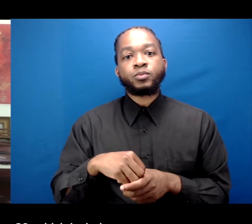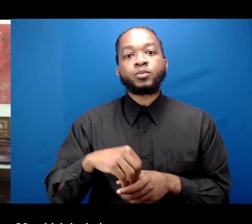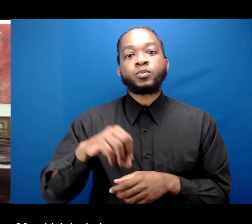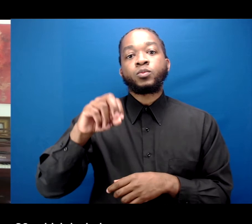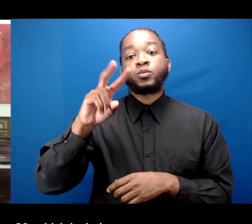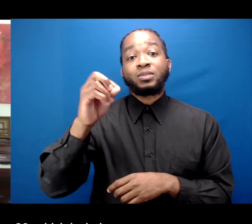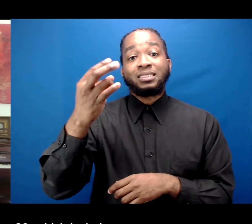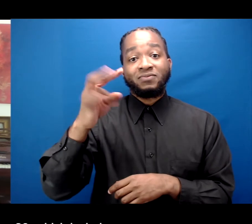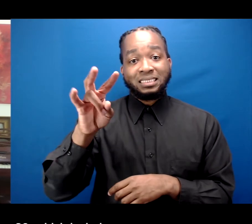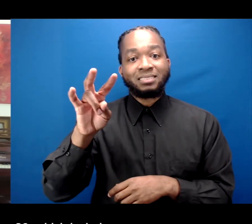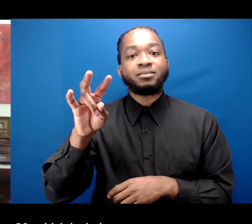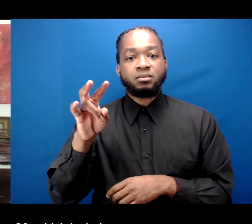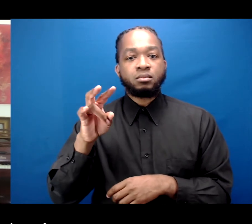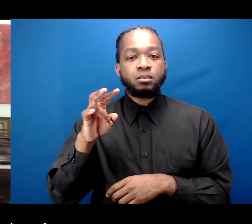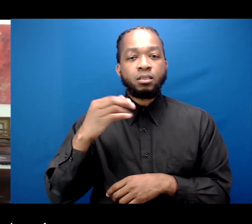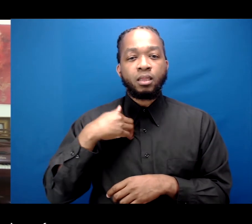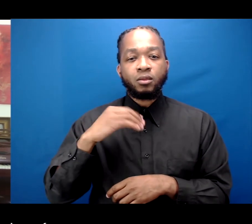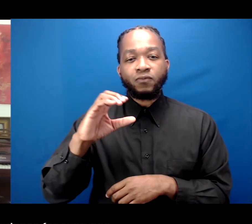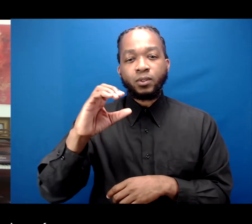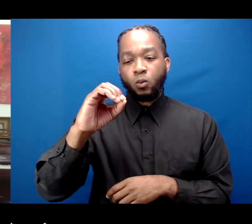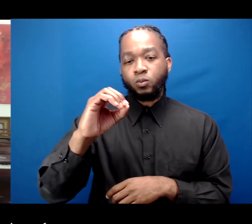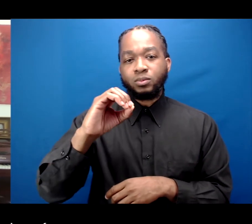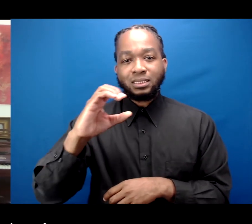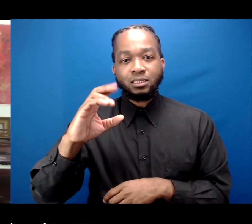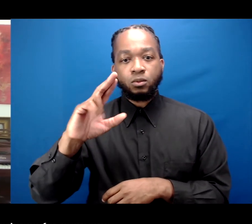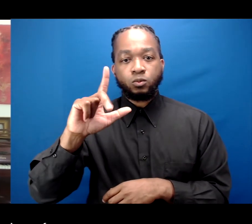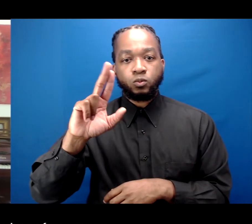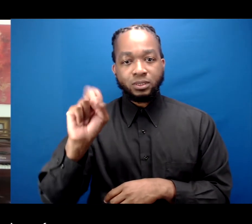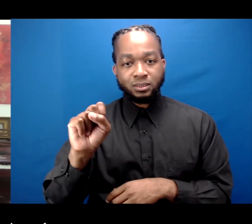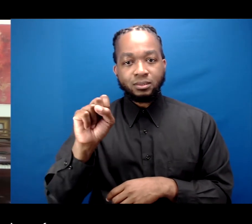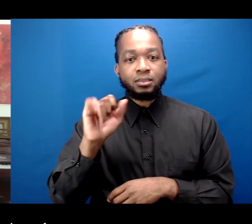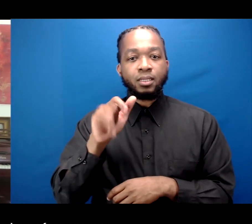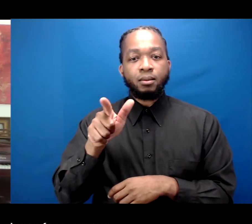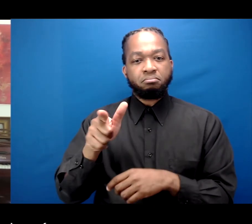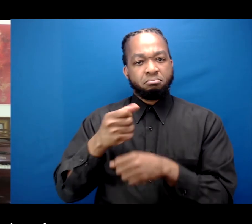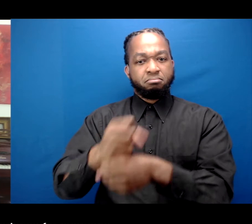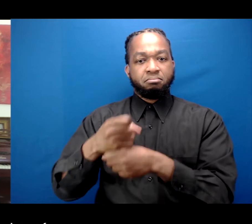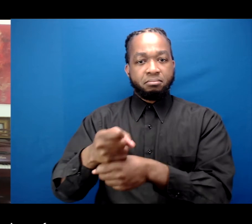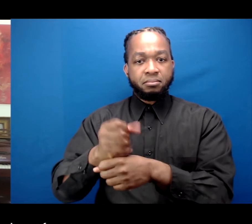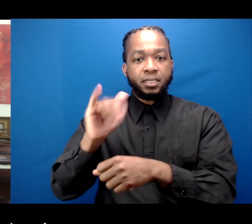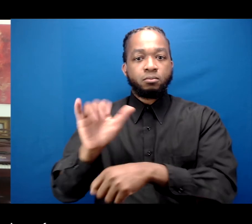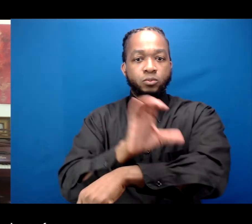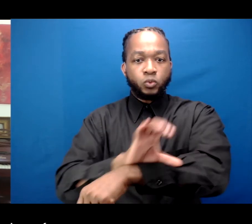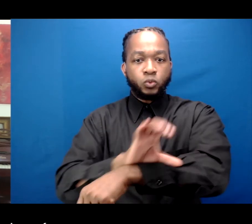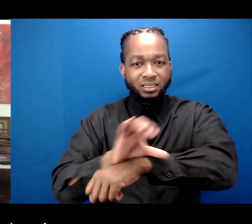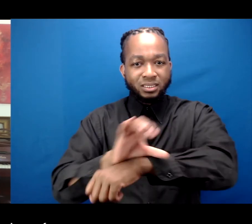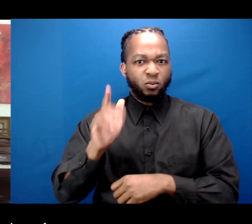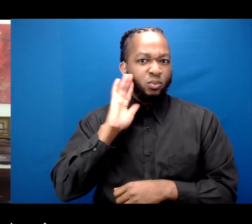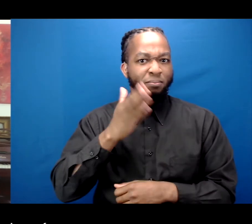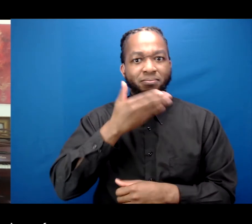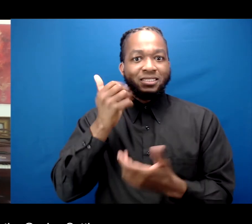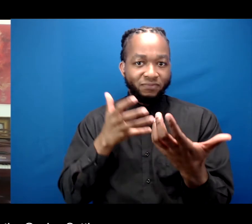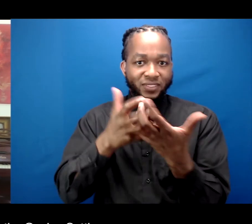new accessibility features to make the future of computing a better experience for everyone. With version 30, we're